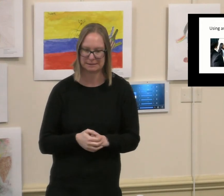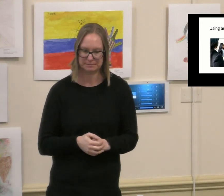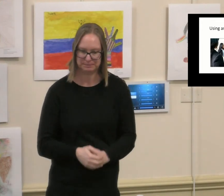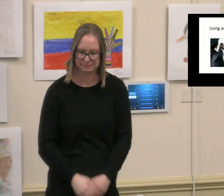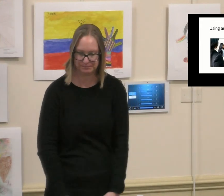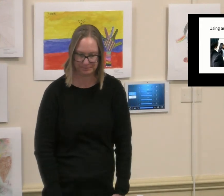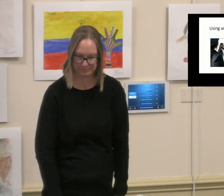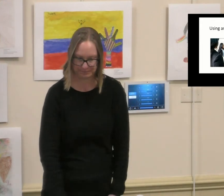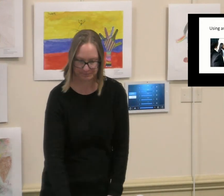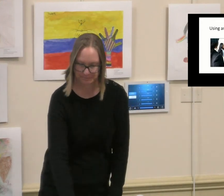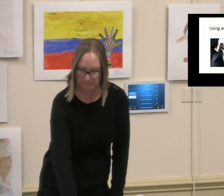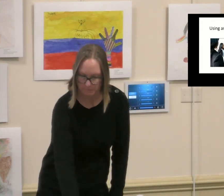meeting.